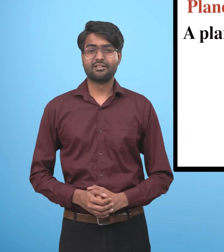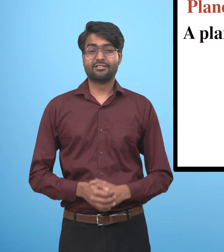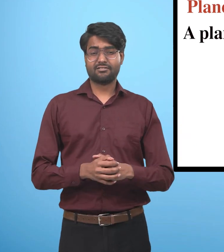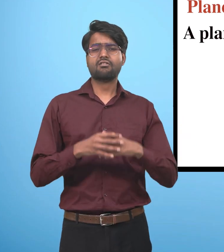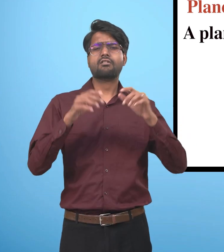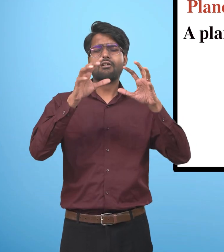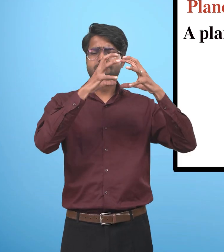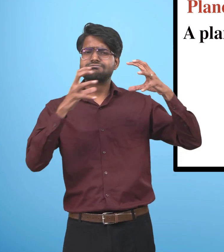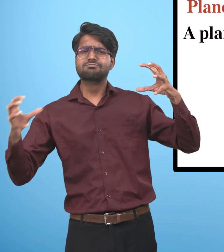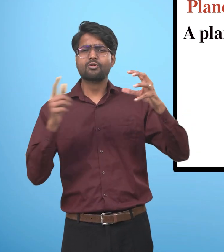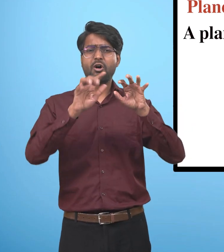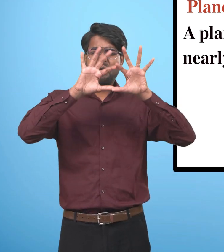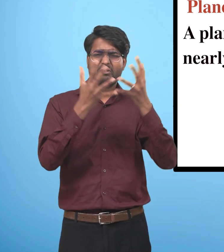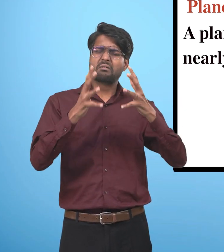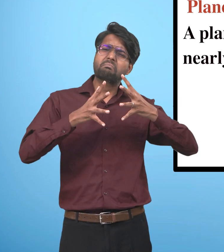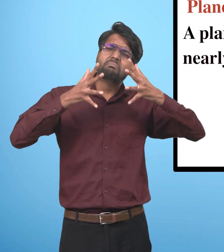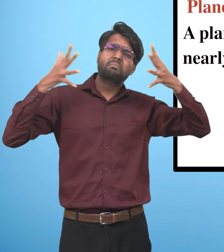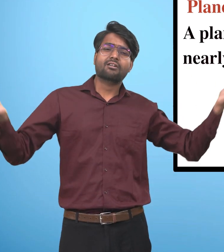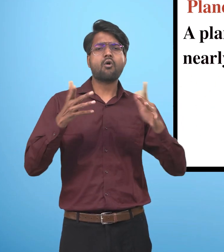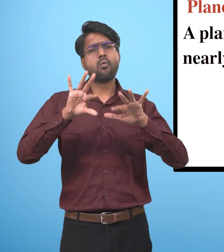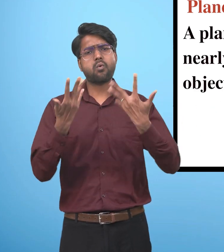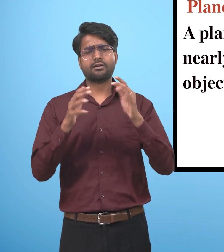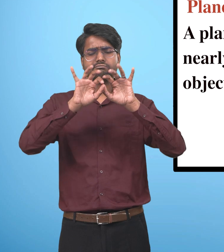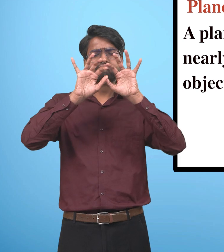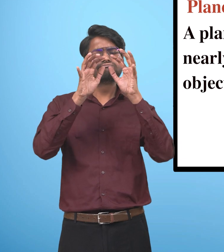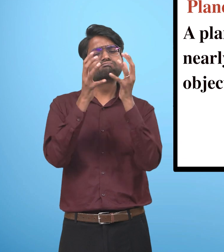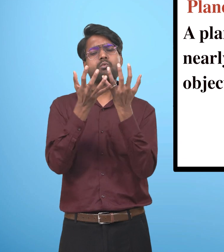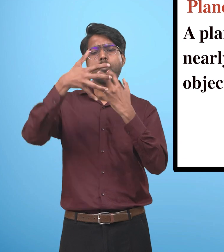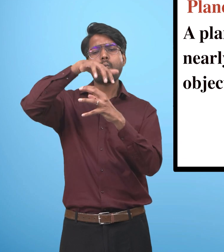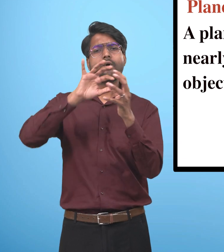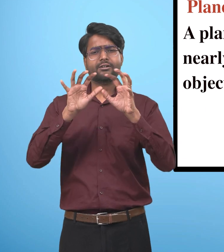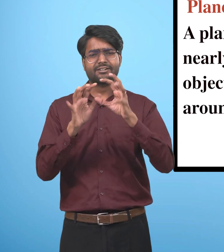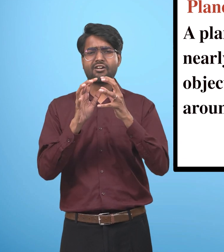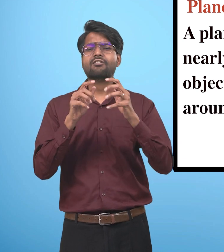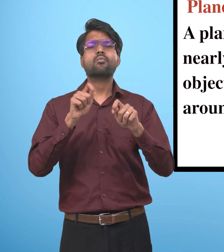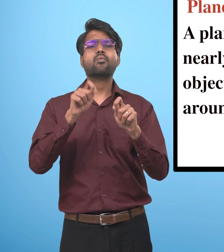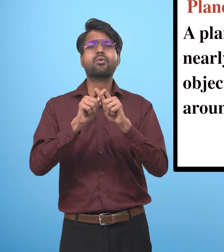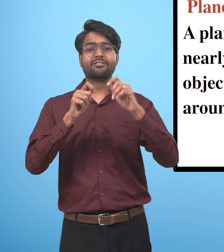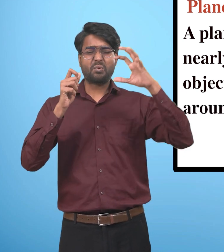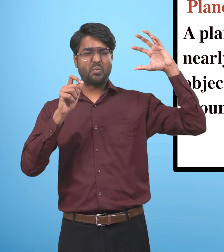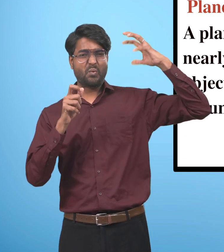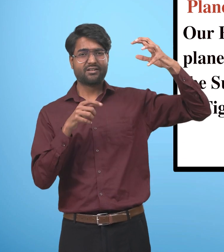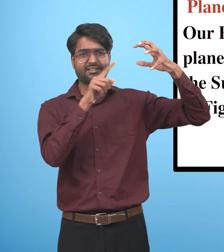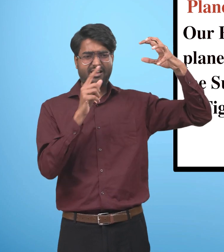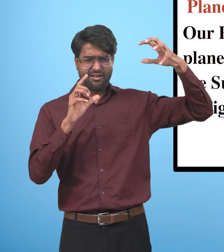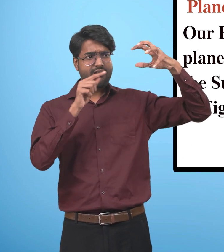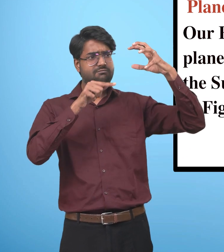A planet is a large, nearly spherical object that revolves around the sun. Our Earth is